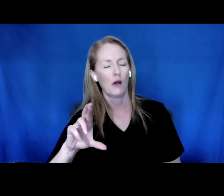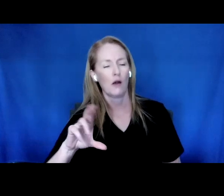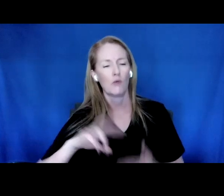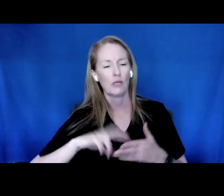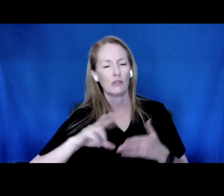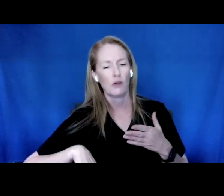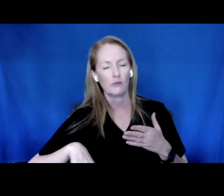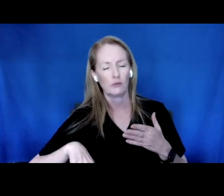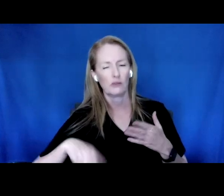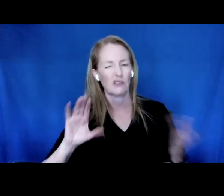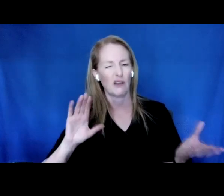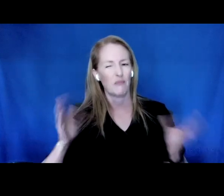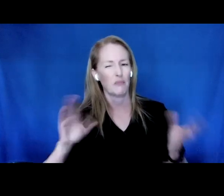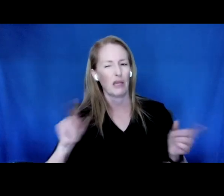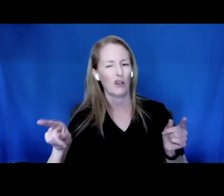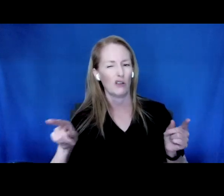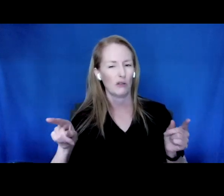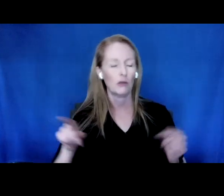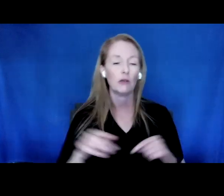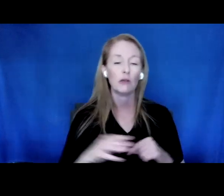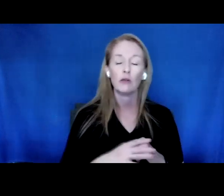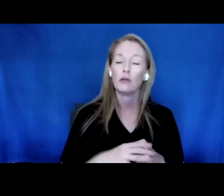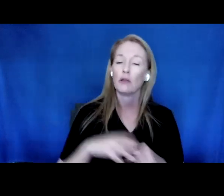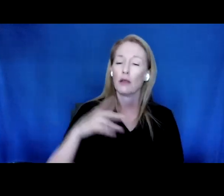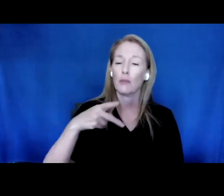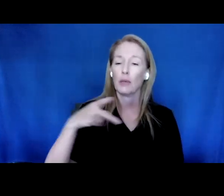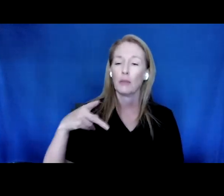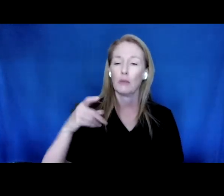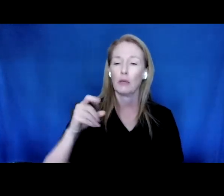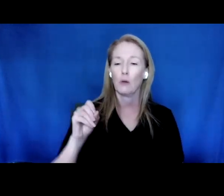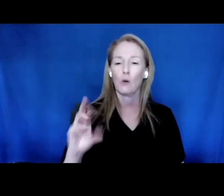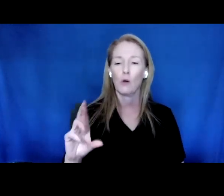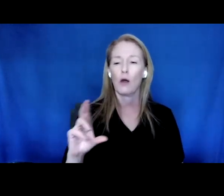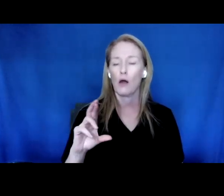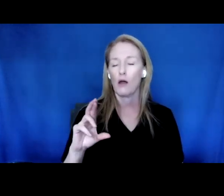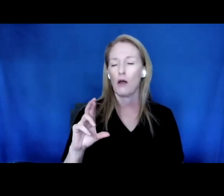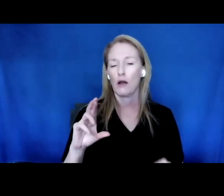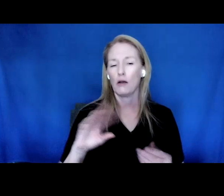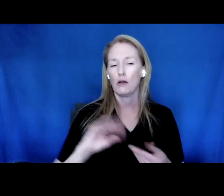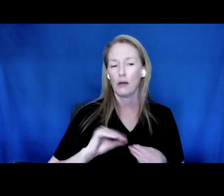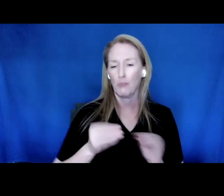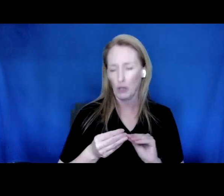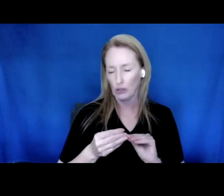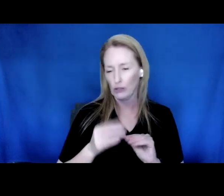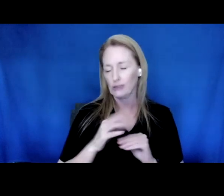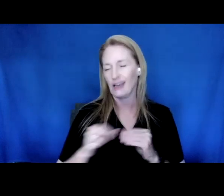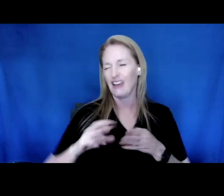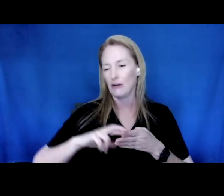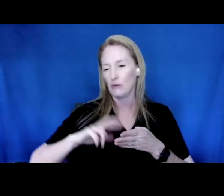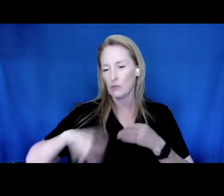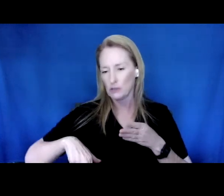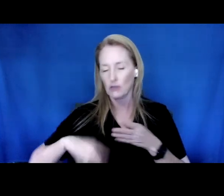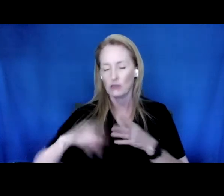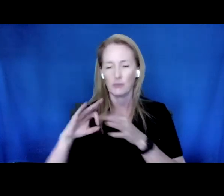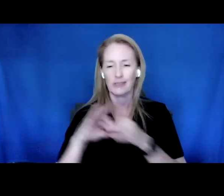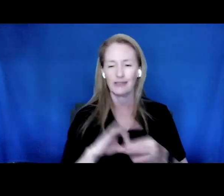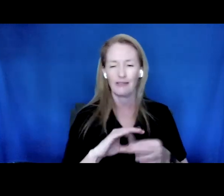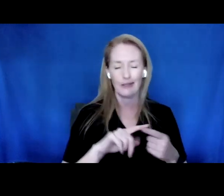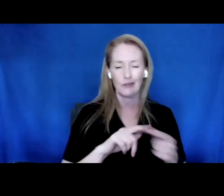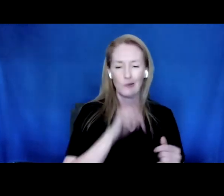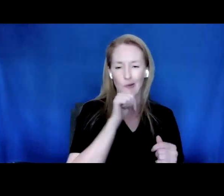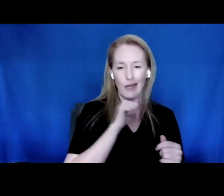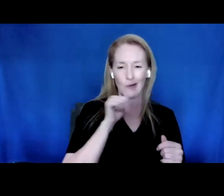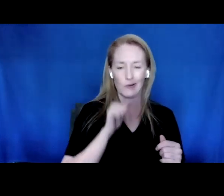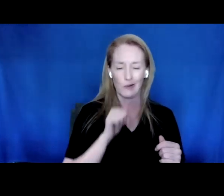So the PQR rates and the findings are really specific to Arizona and our communities, and we could potentially argue